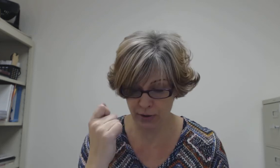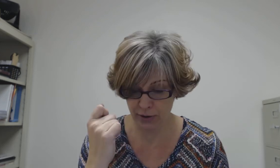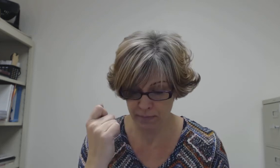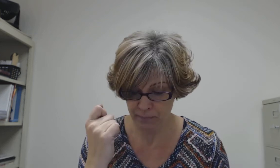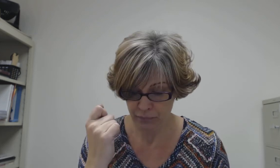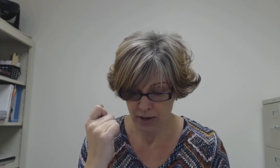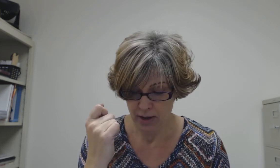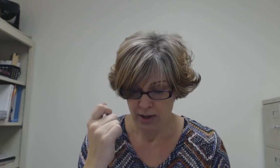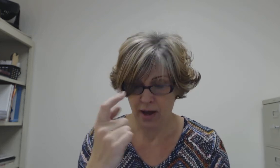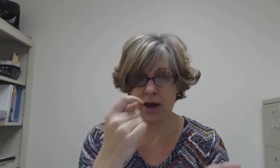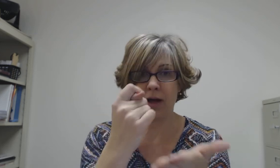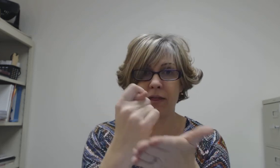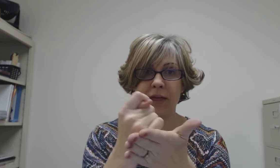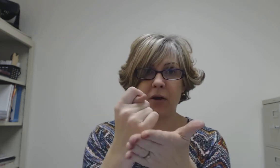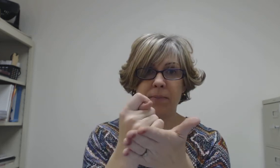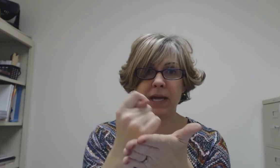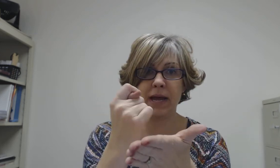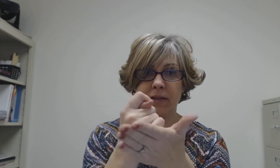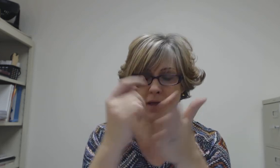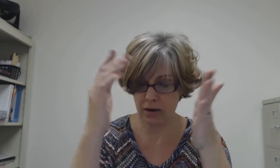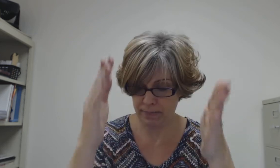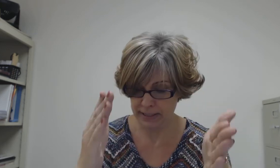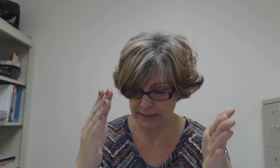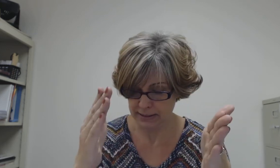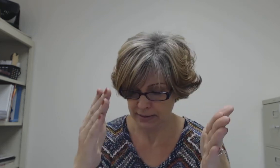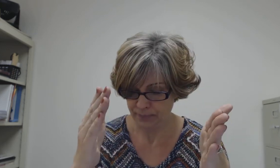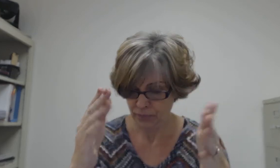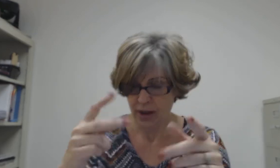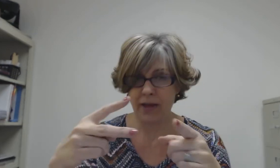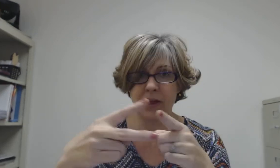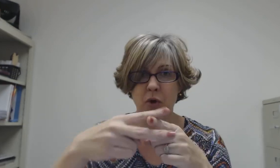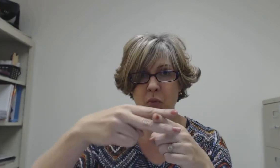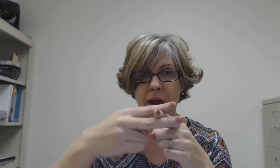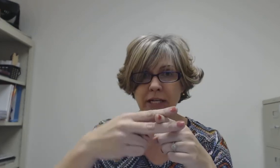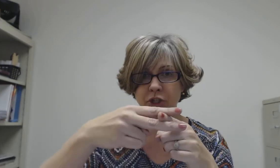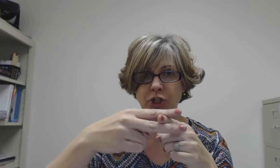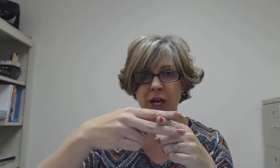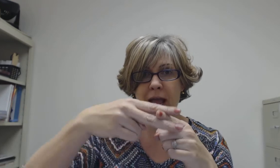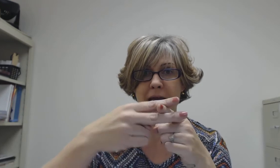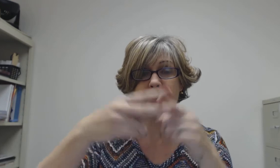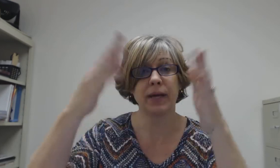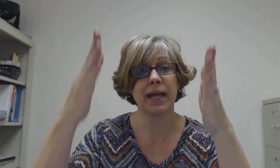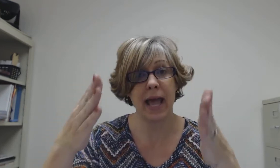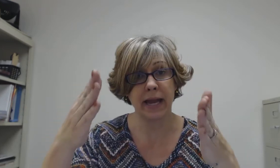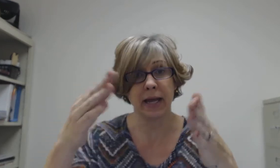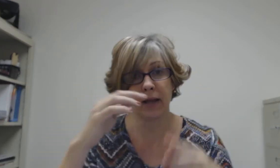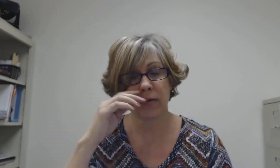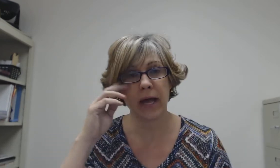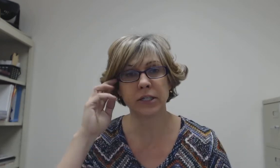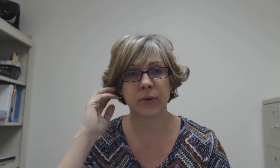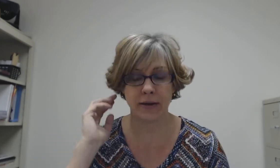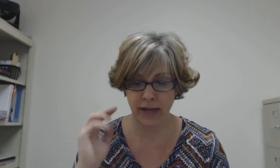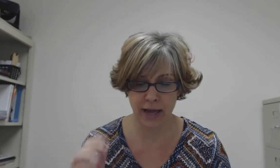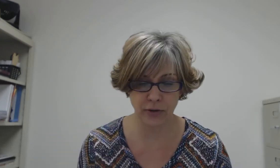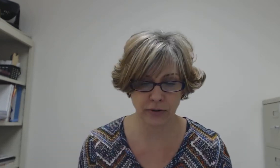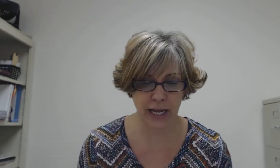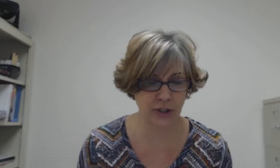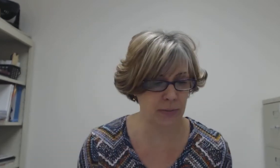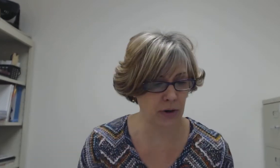marker. Therapy and therapist, and then a wrench and a mechanic. Okay, so we have to add those agent